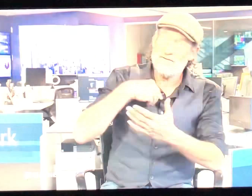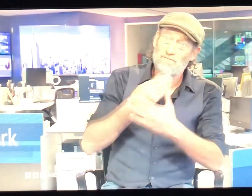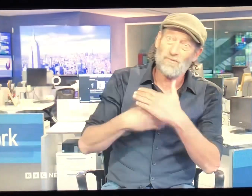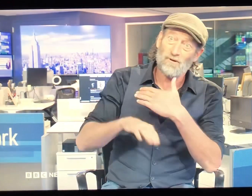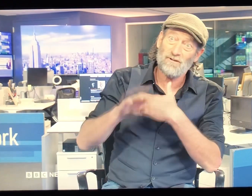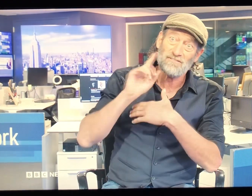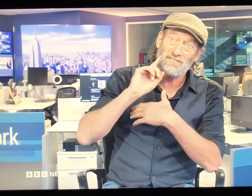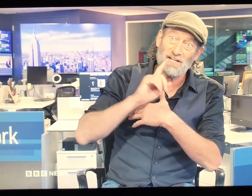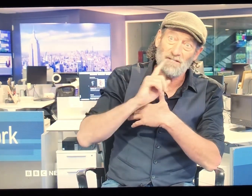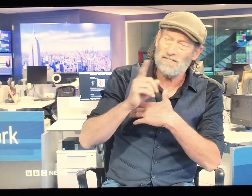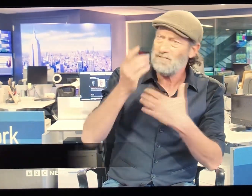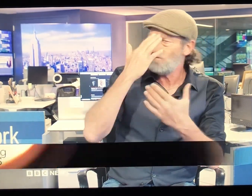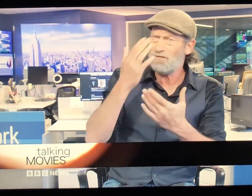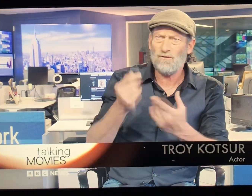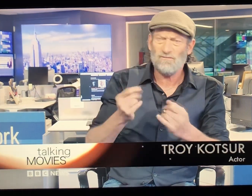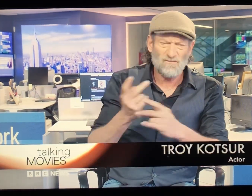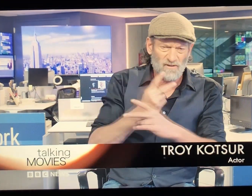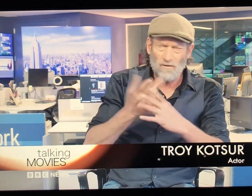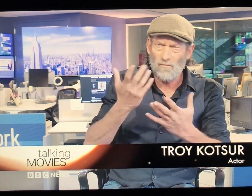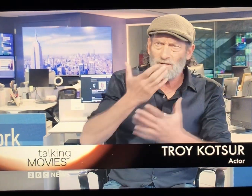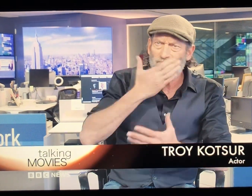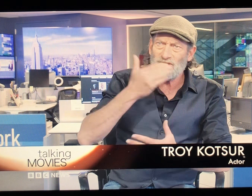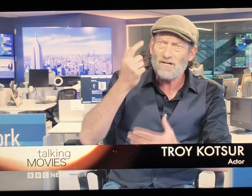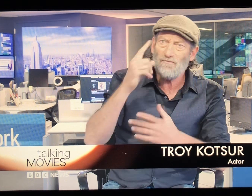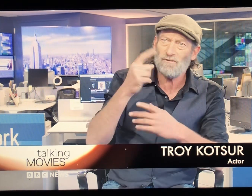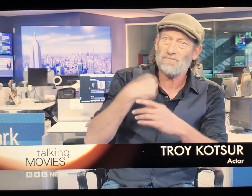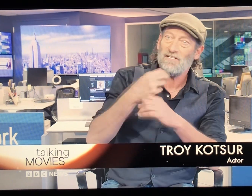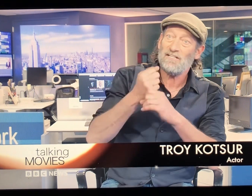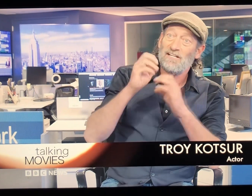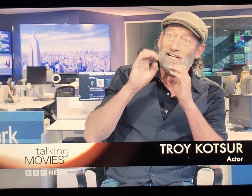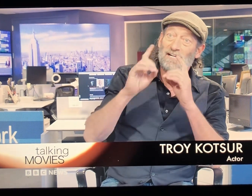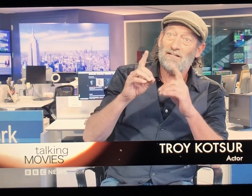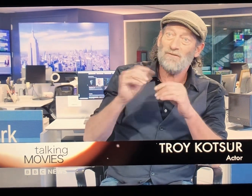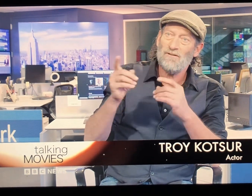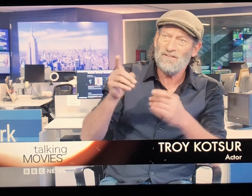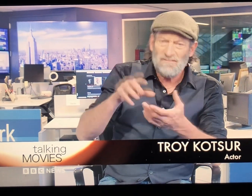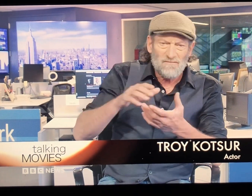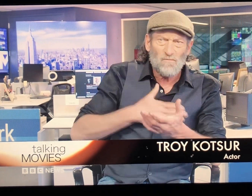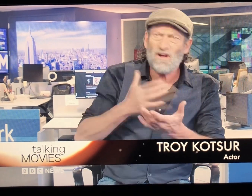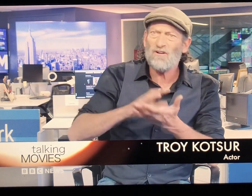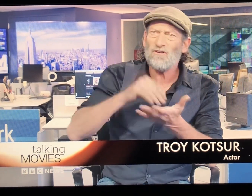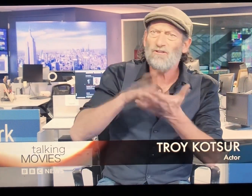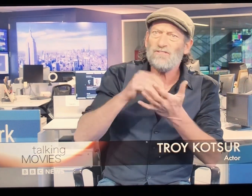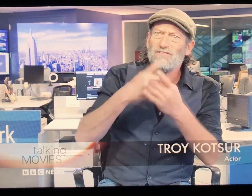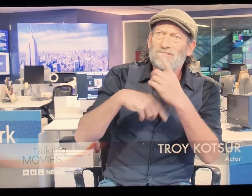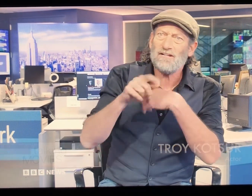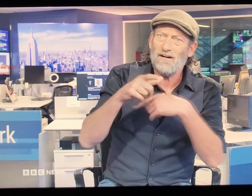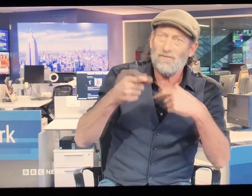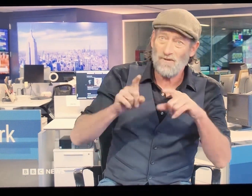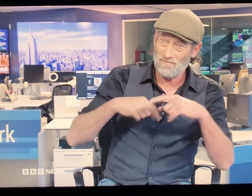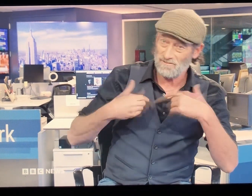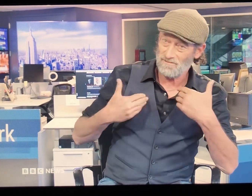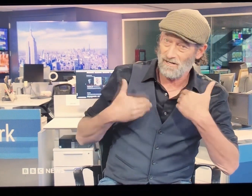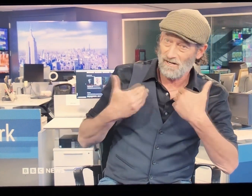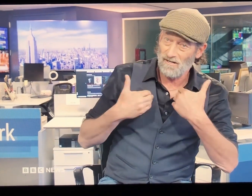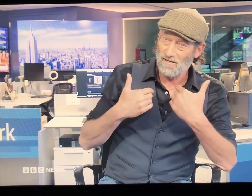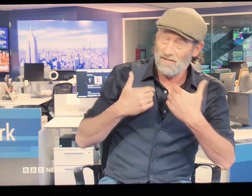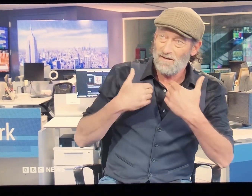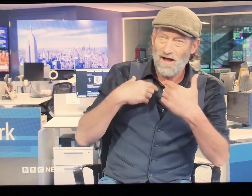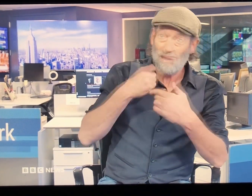quite rare for hearing parents, and so when they found out I was born deaf, he decided to do what was best for my education and learn sign language when I was